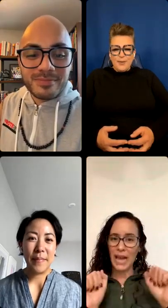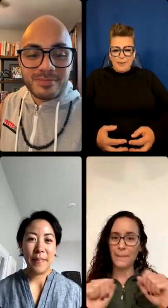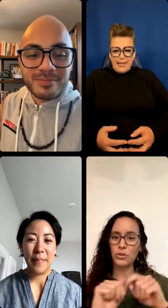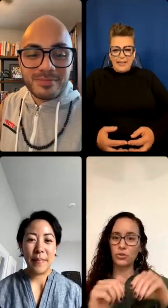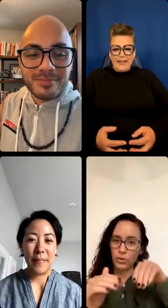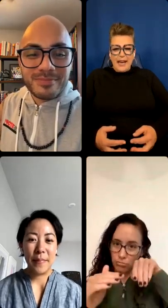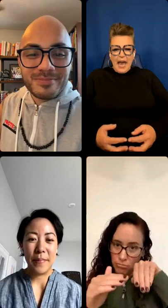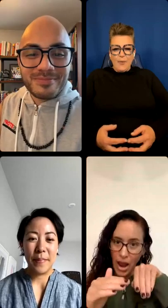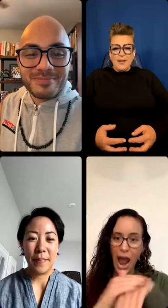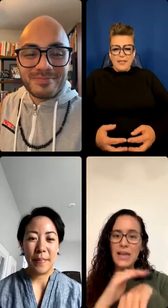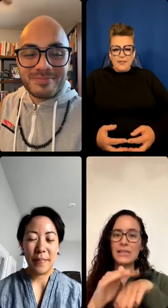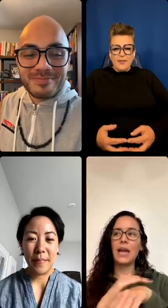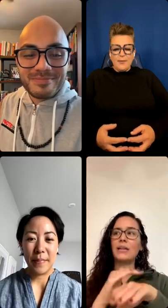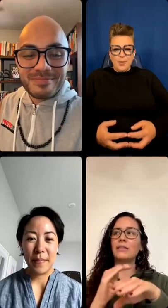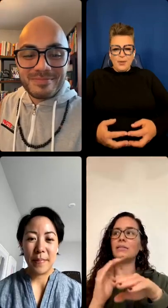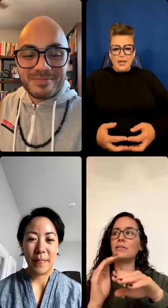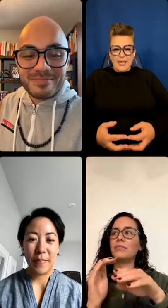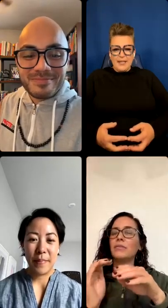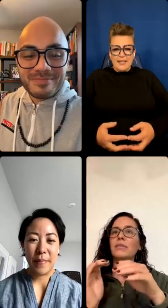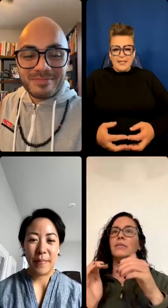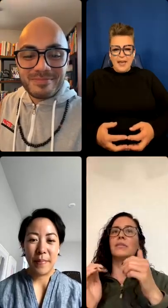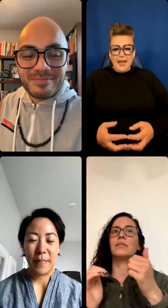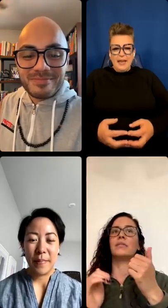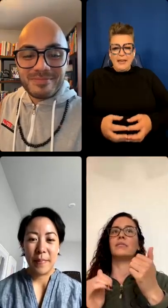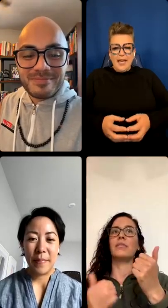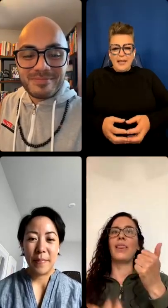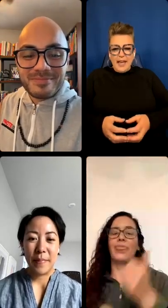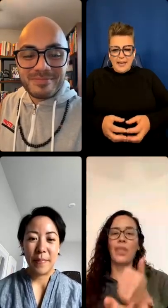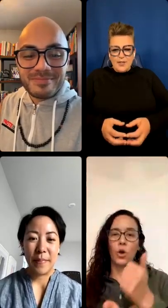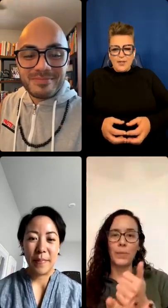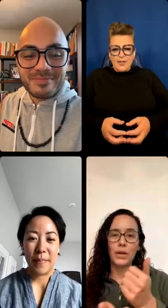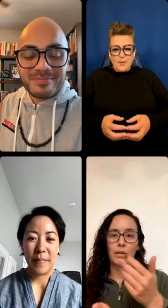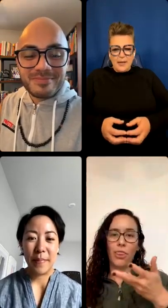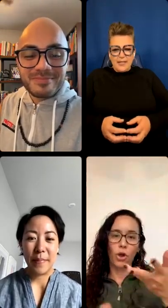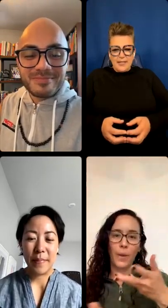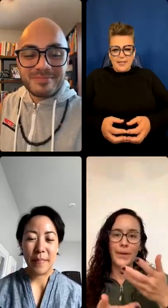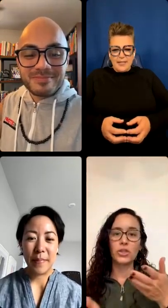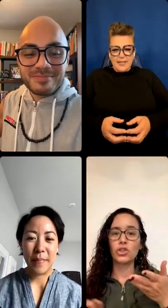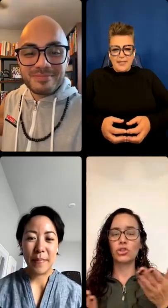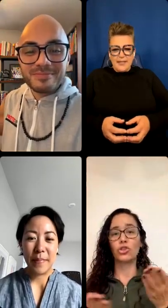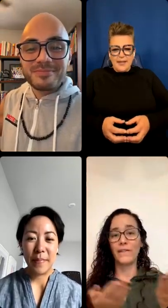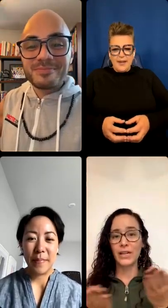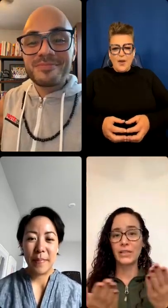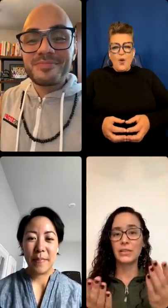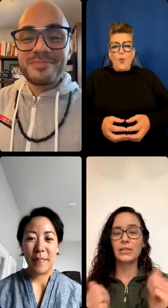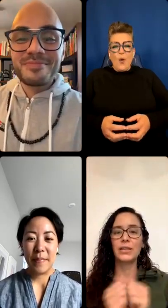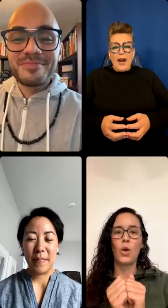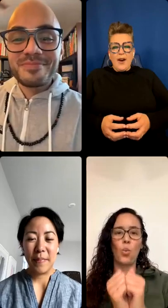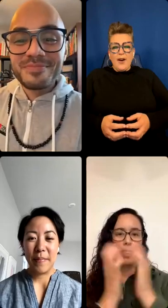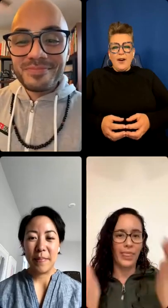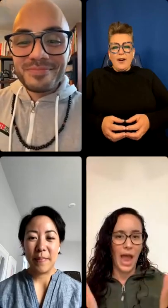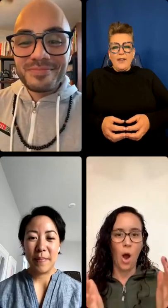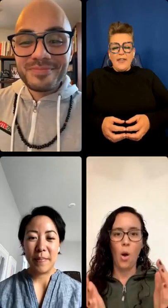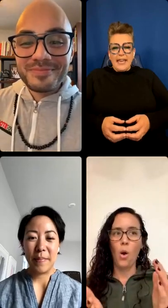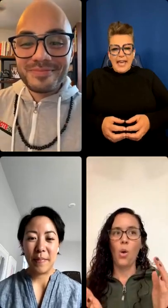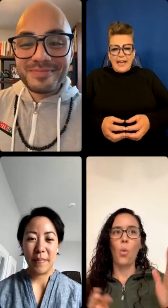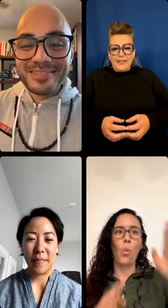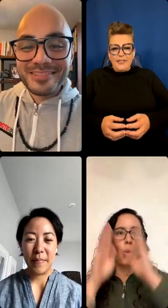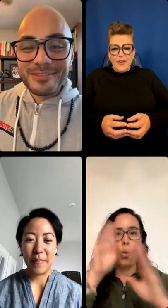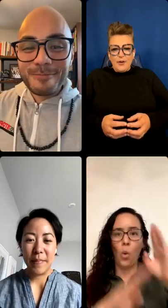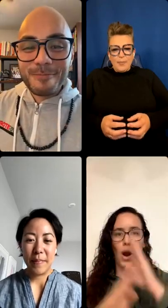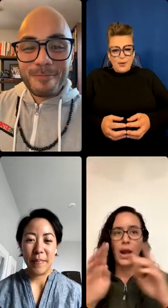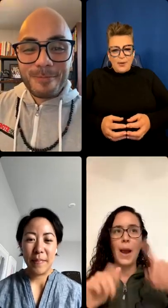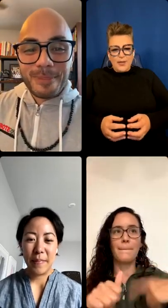this could mean that our deaf communities can enter spaces where they